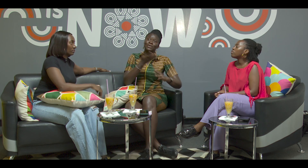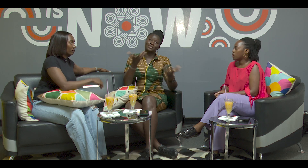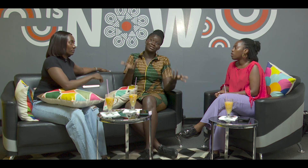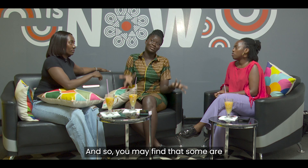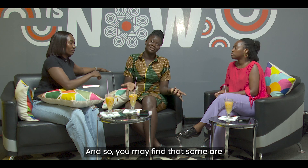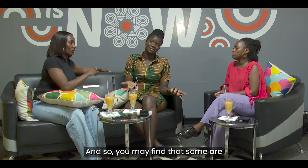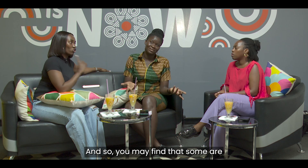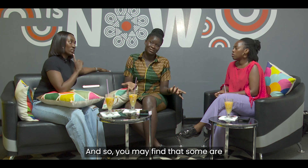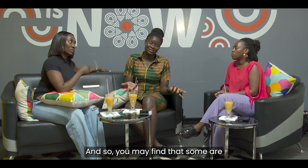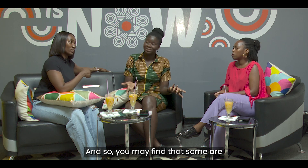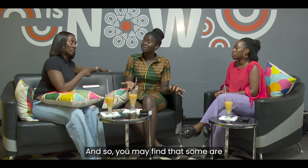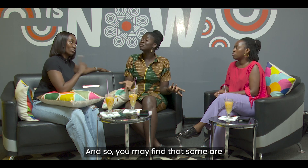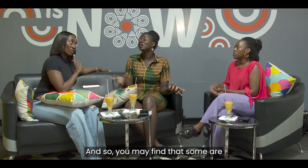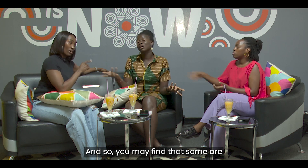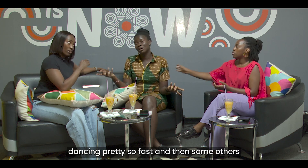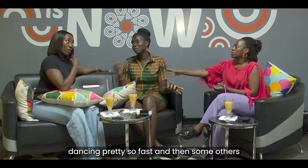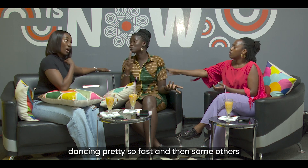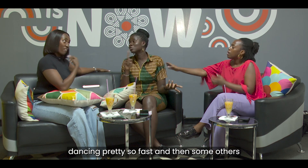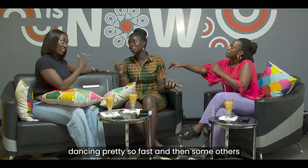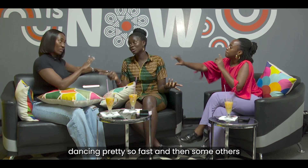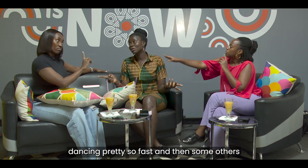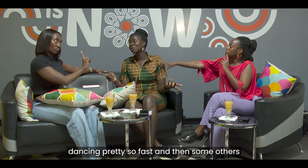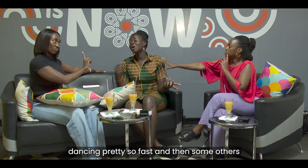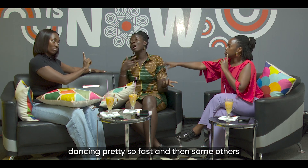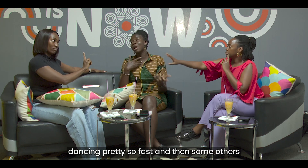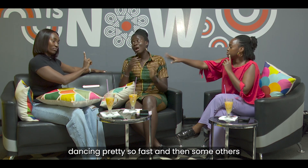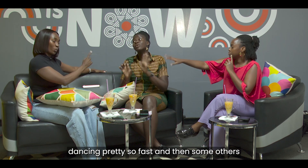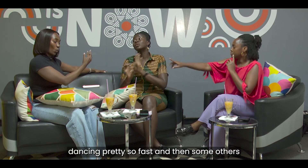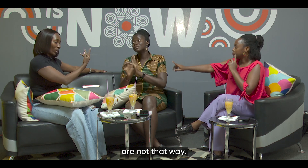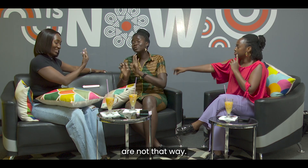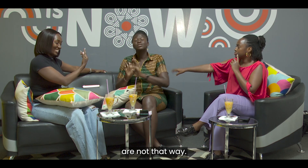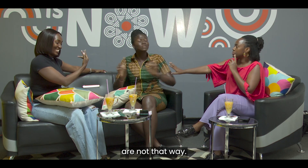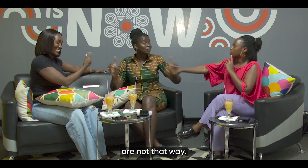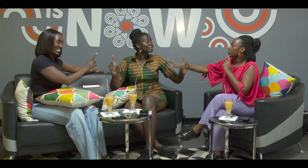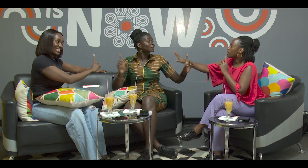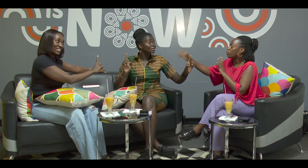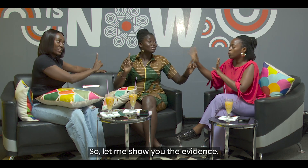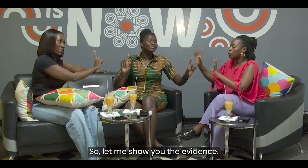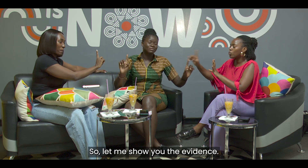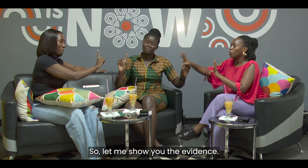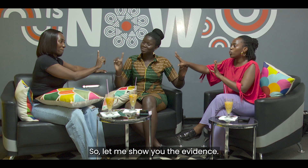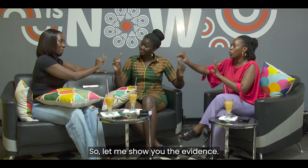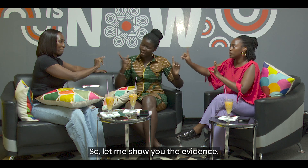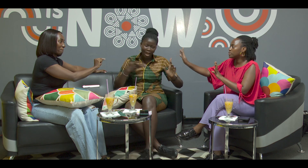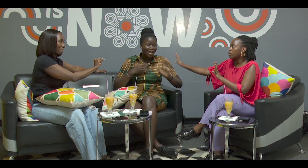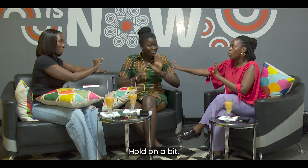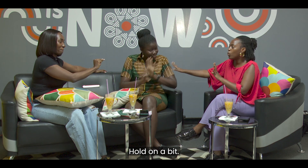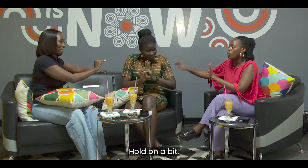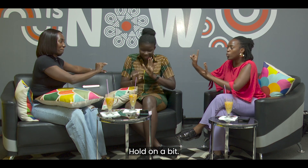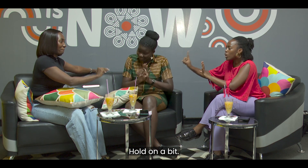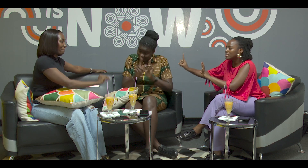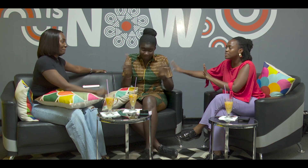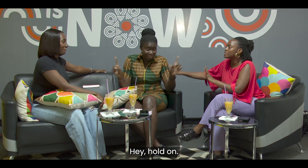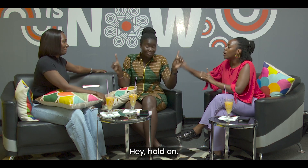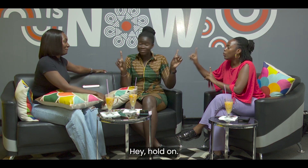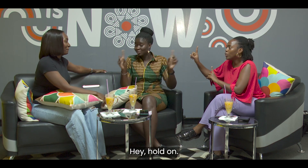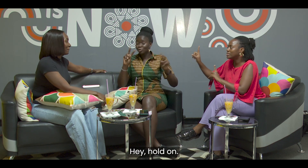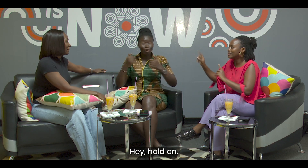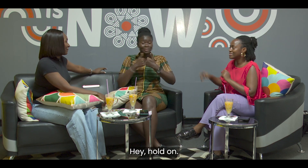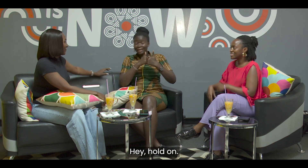And so you may find that, some are dancing pretty so fast and then some others not that way. So let me show you the evidence. Hold on a bit. Wait, hey, guys, hold wait, on, wait.